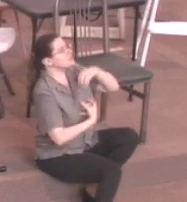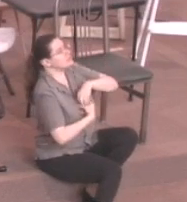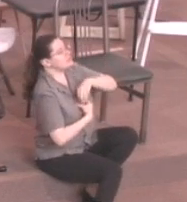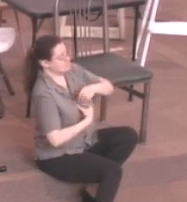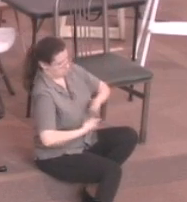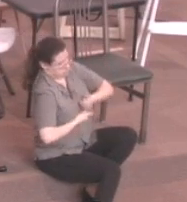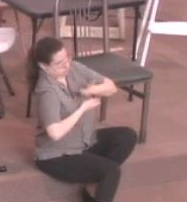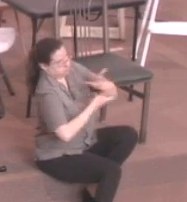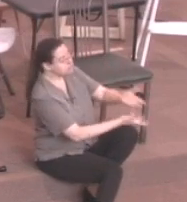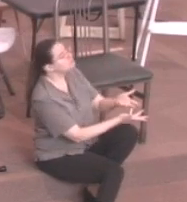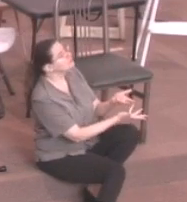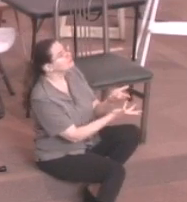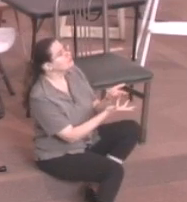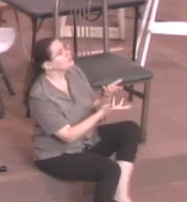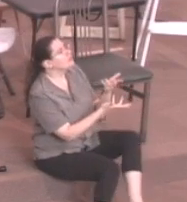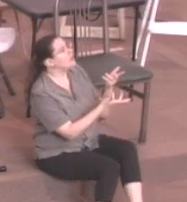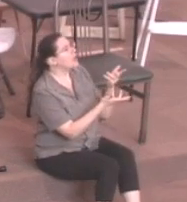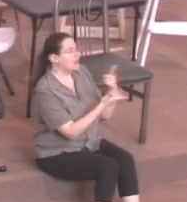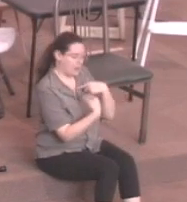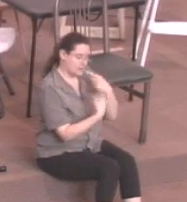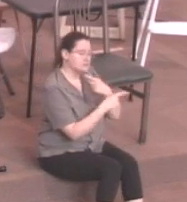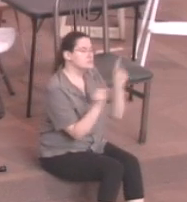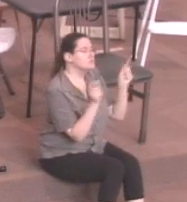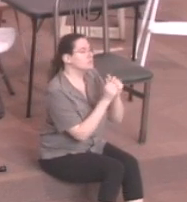mouth, and help me.